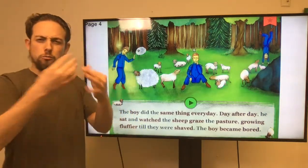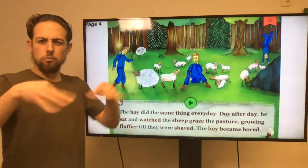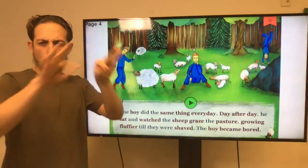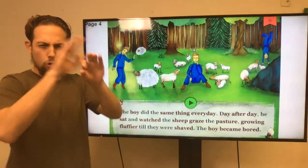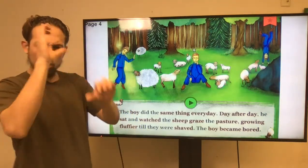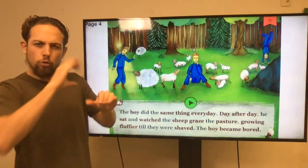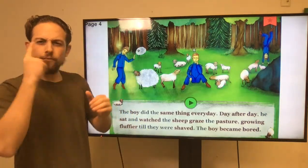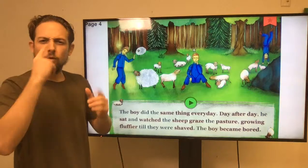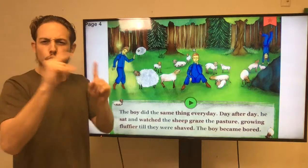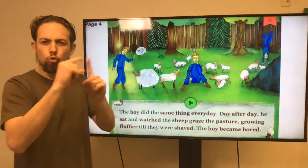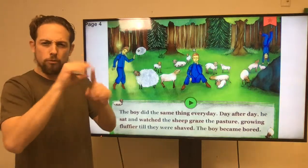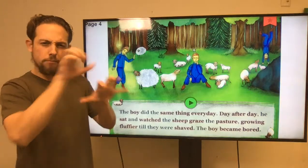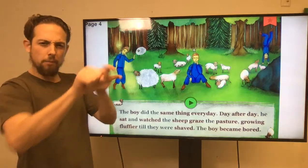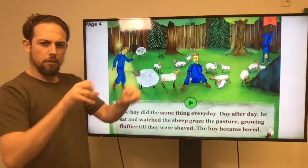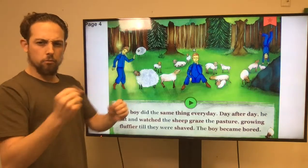time?